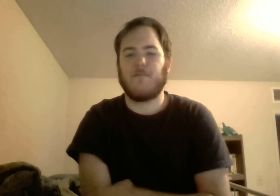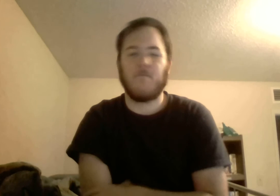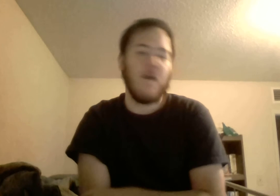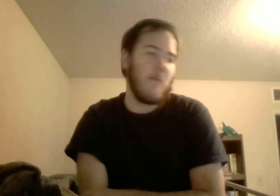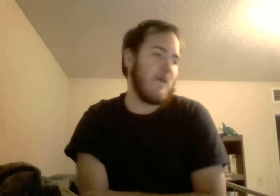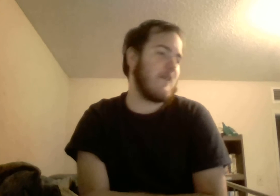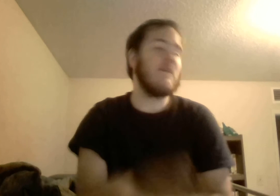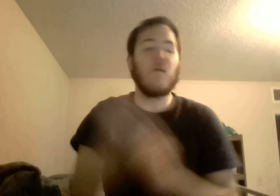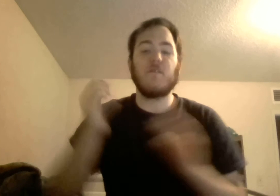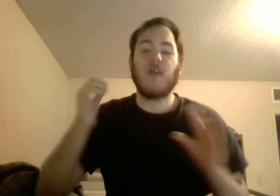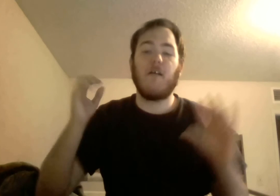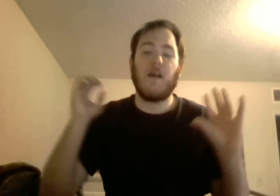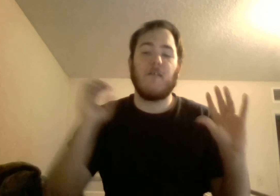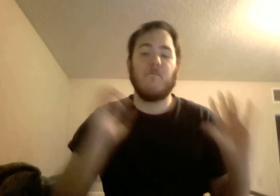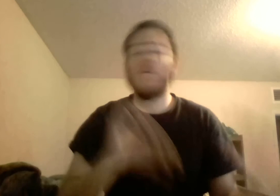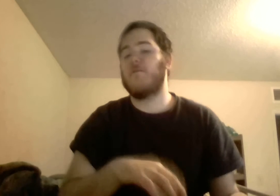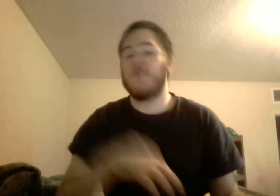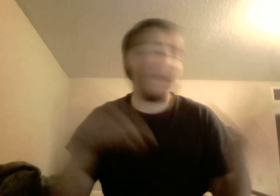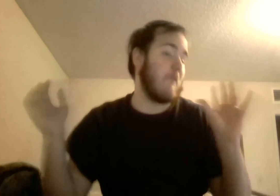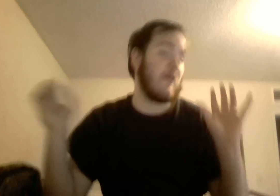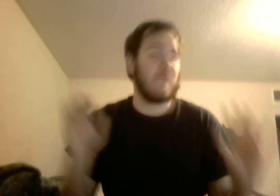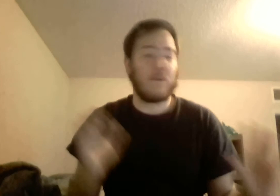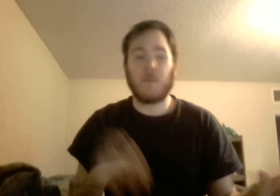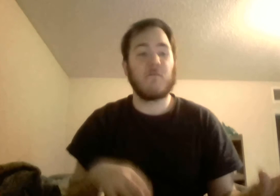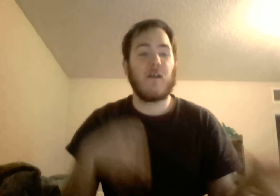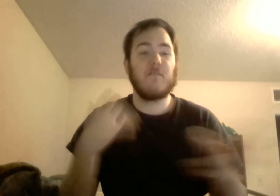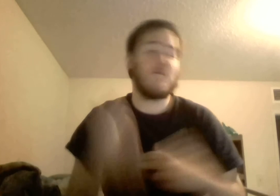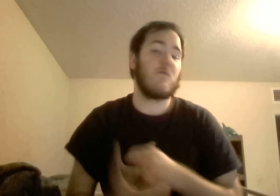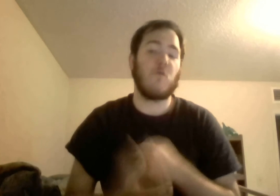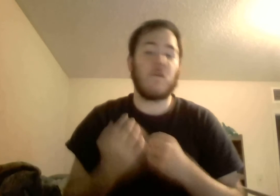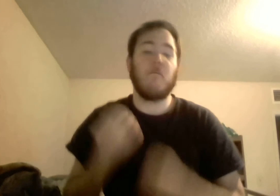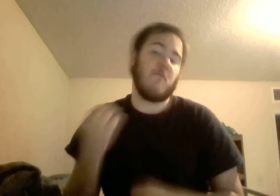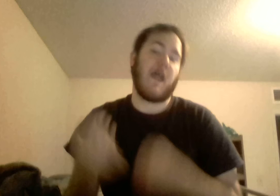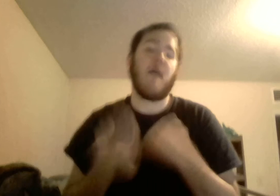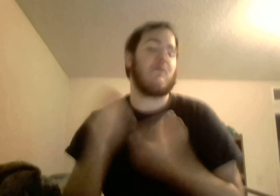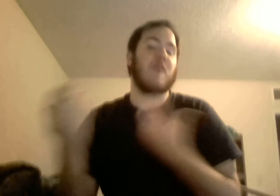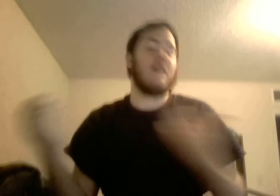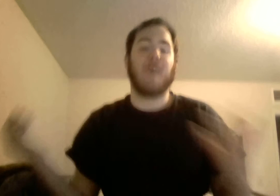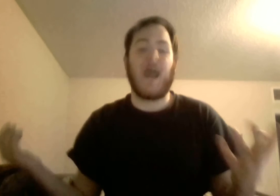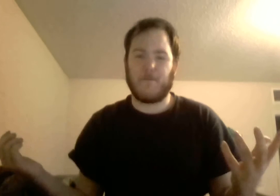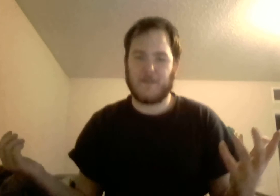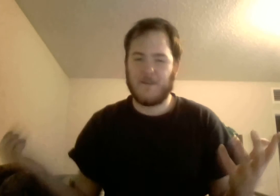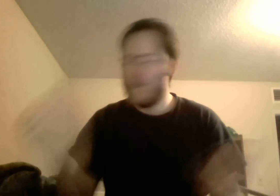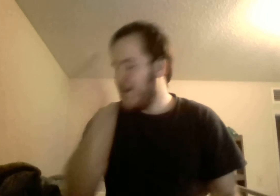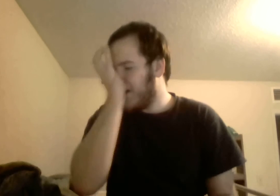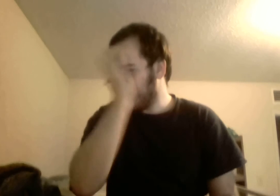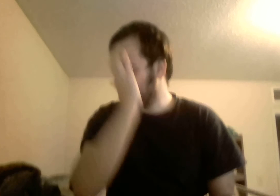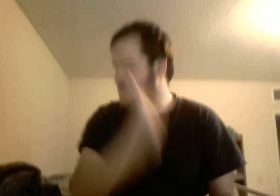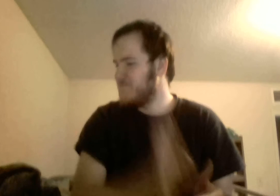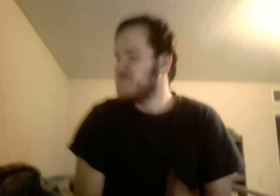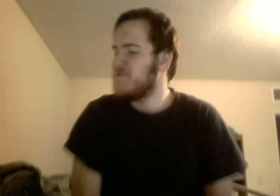Benjamin. But conveniently, all these timelines, we already didn't have. Like, in the summertime, Discord and everything happened to not have happened.